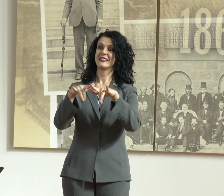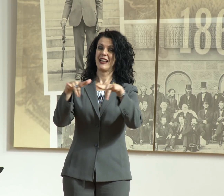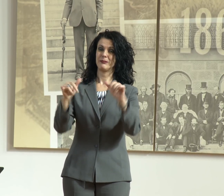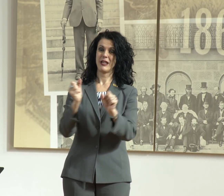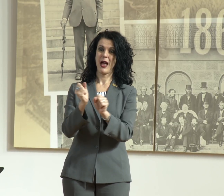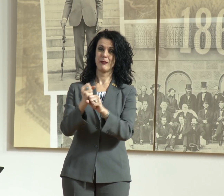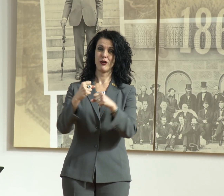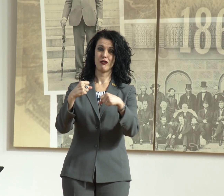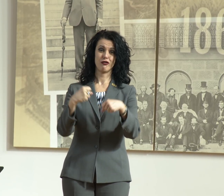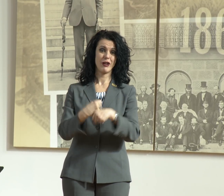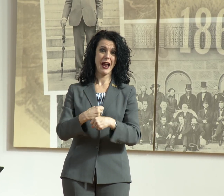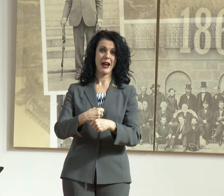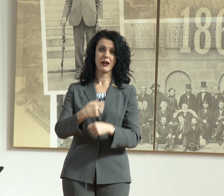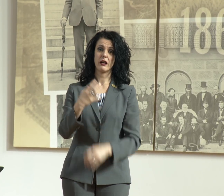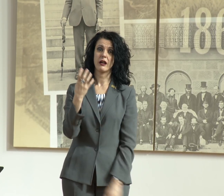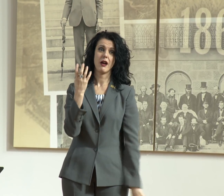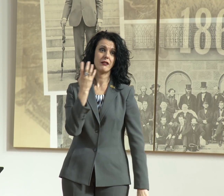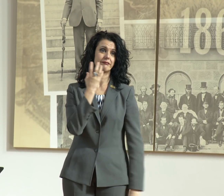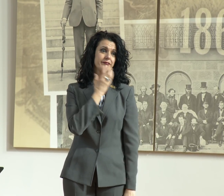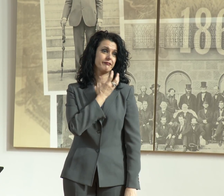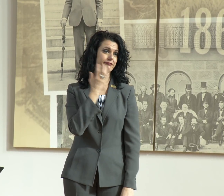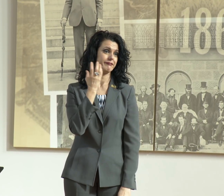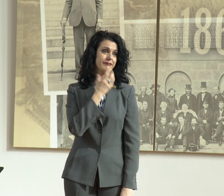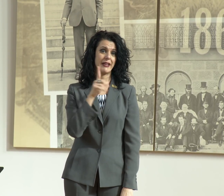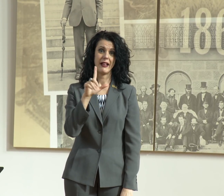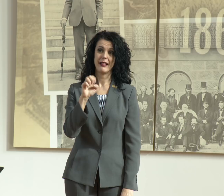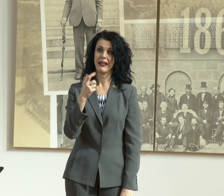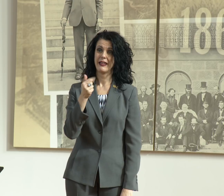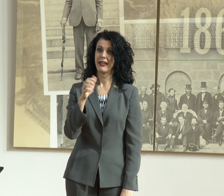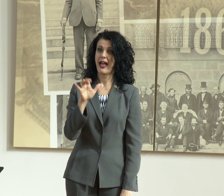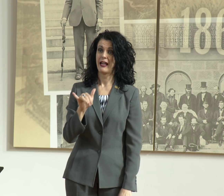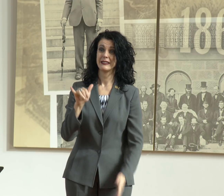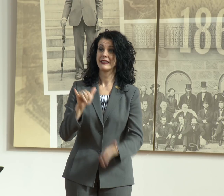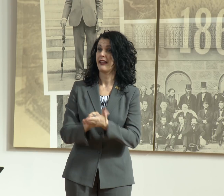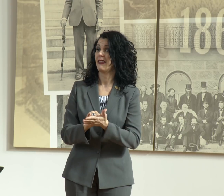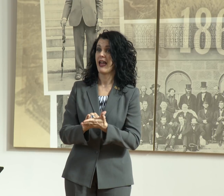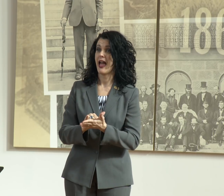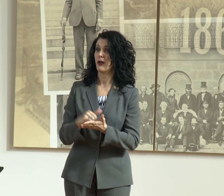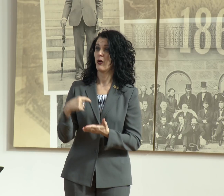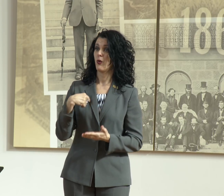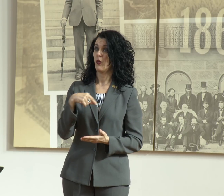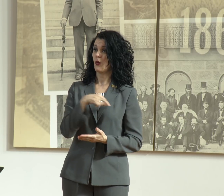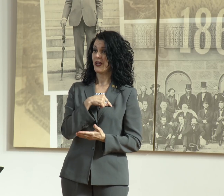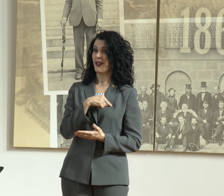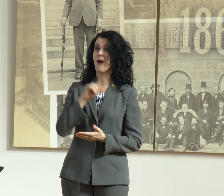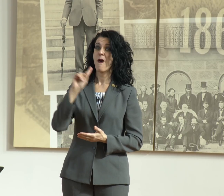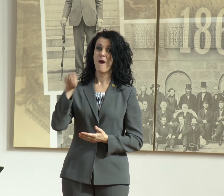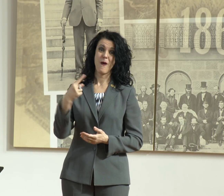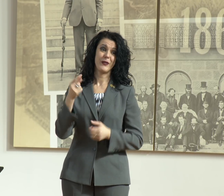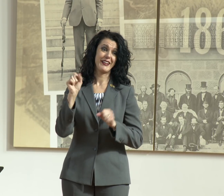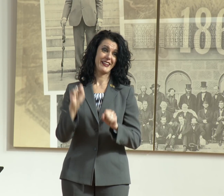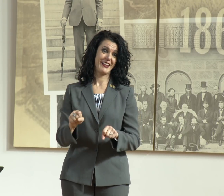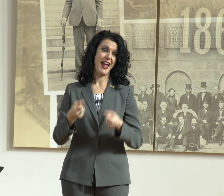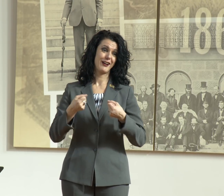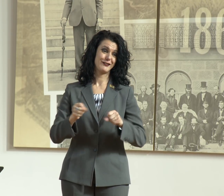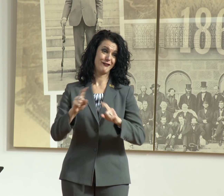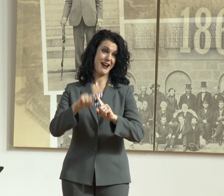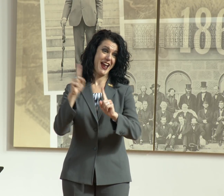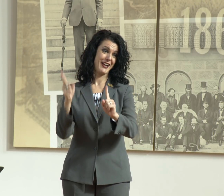deaf world. But not only that, he created an amazing legacy that we